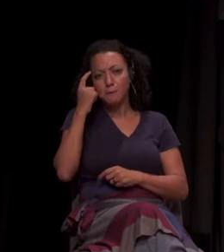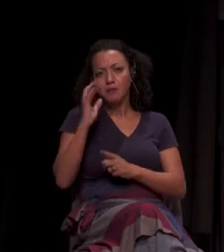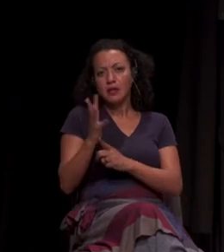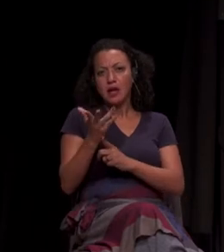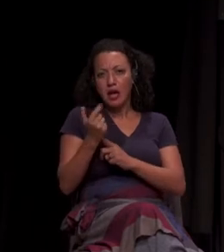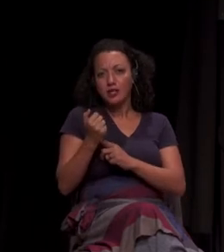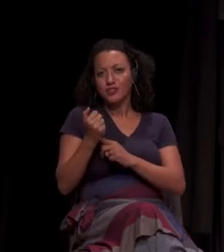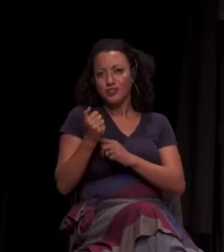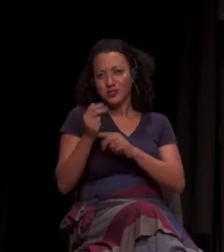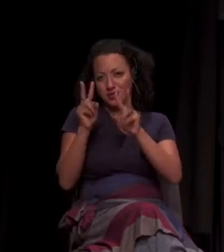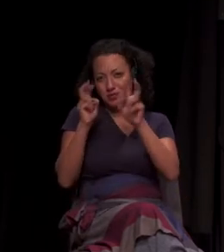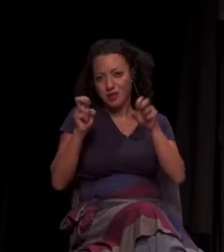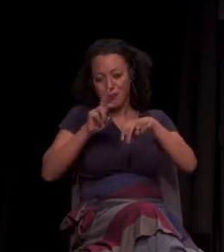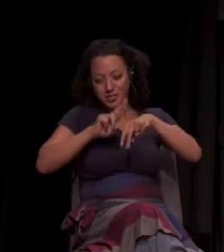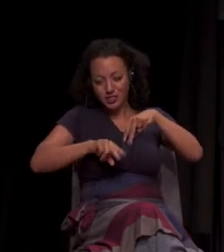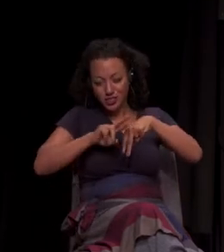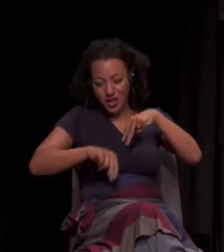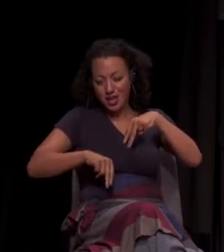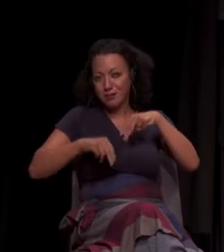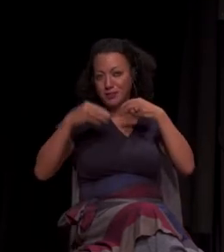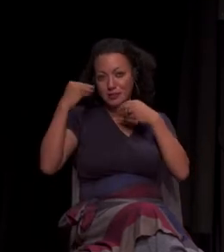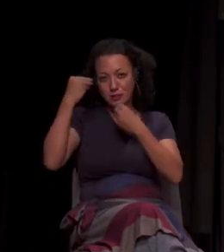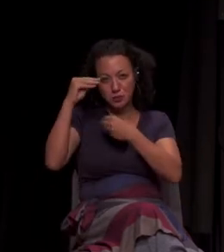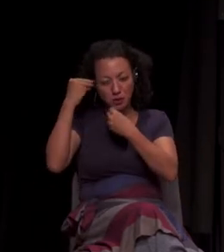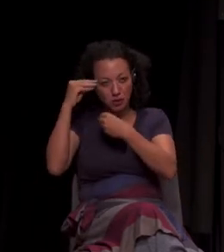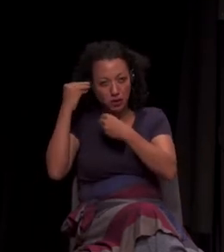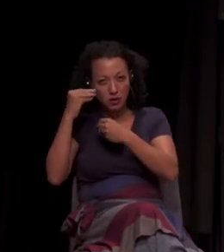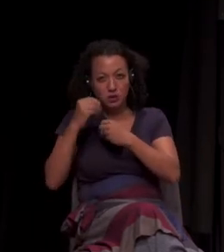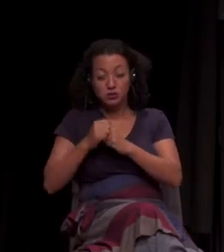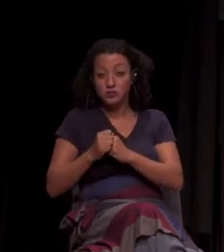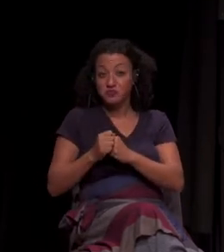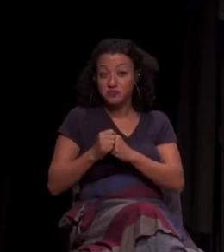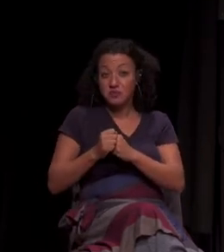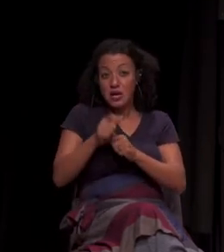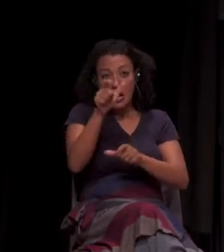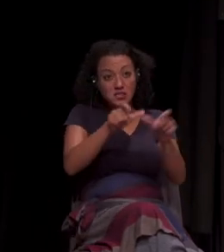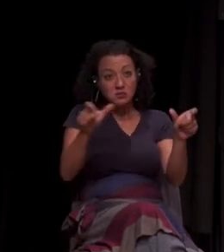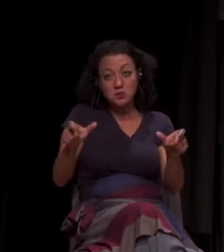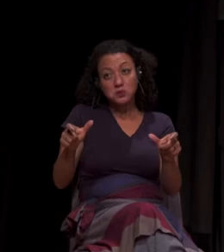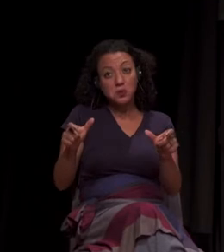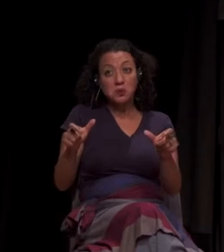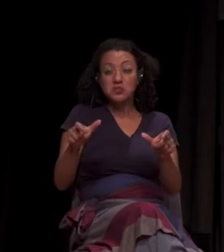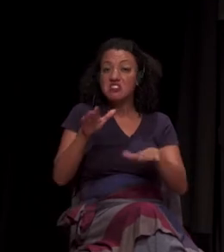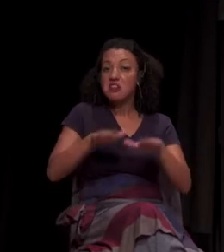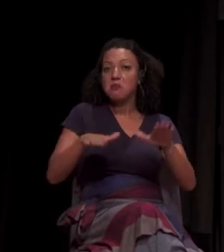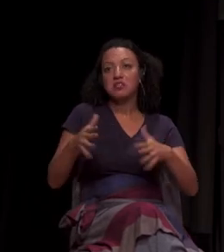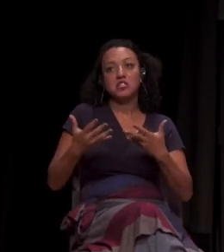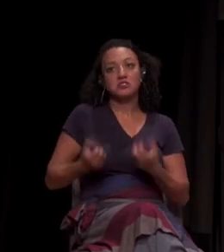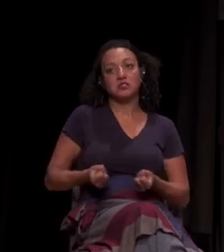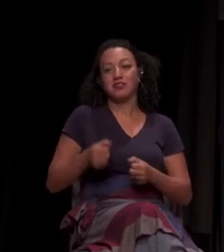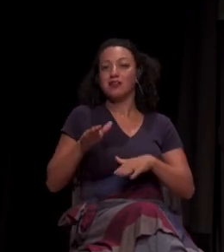the reception is varied depending on the nature of the work. Female sexuality,